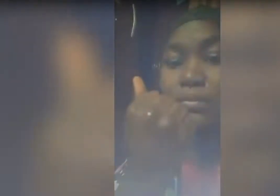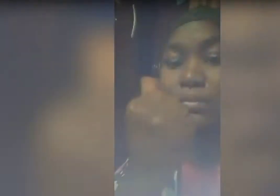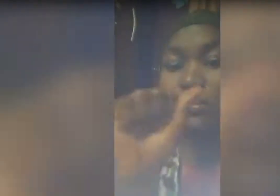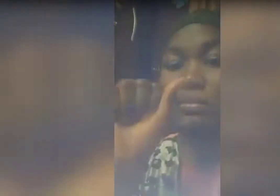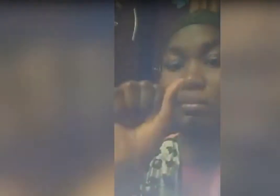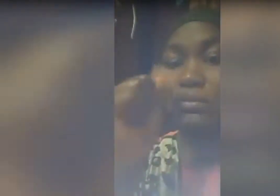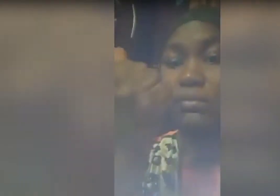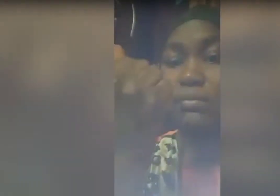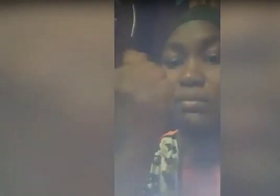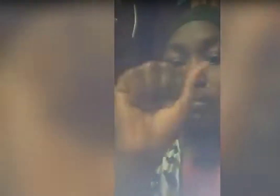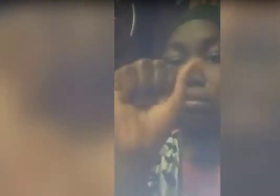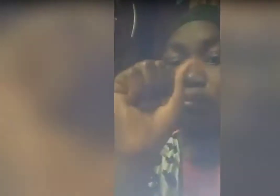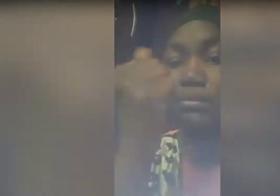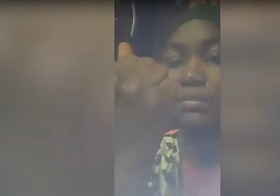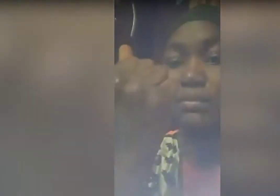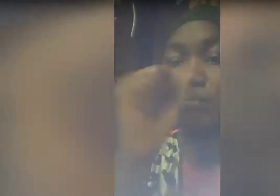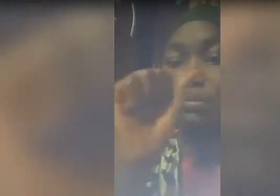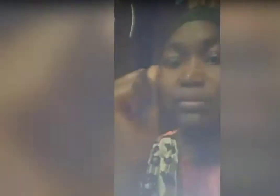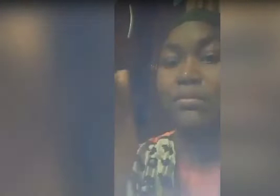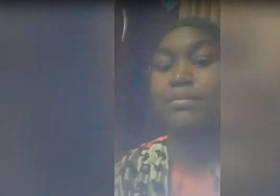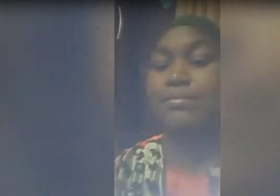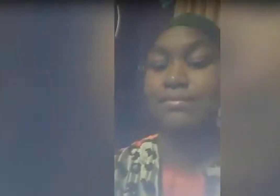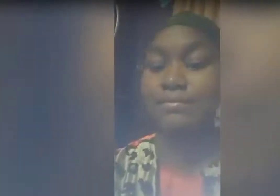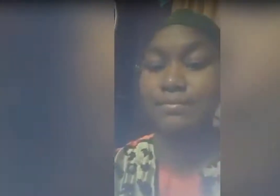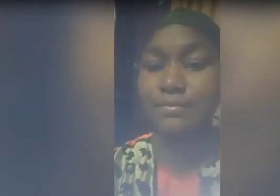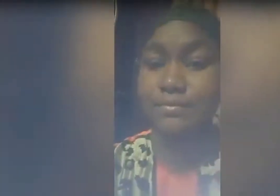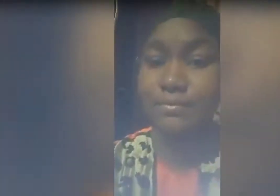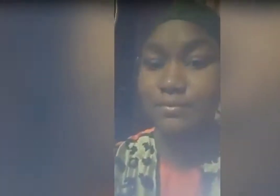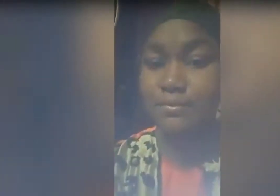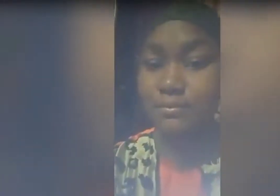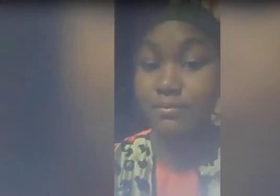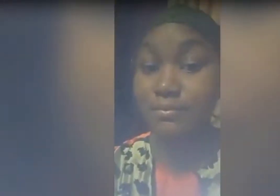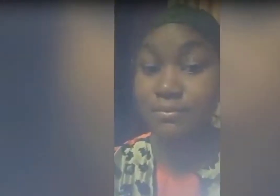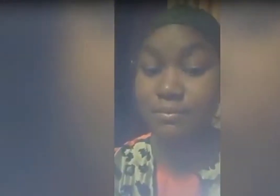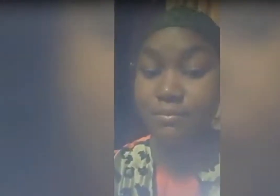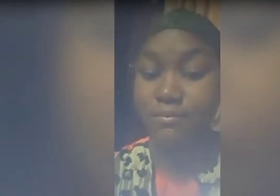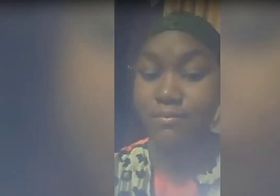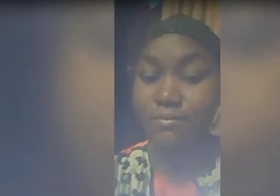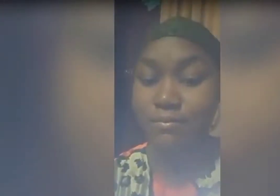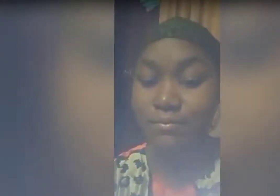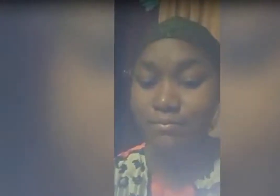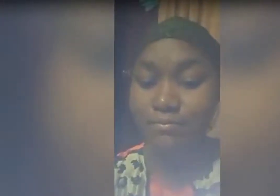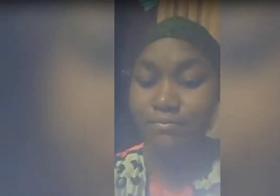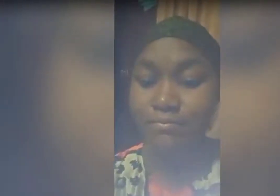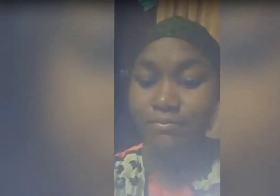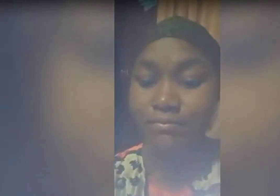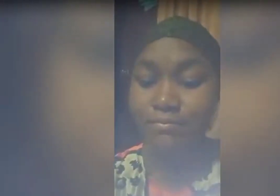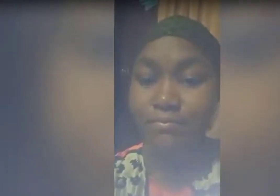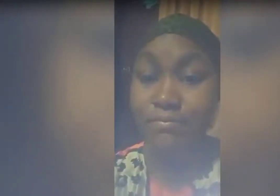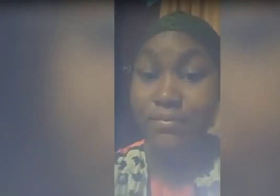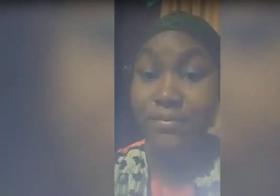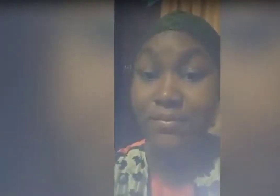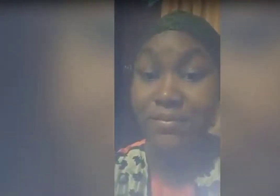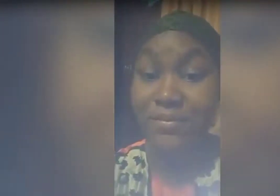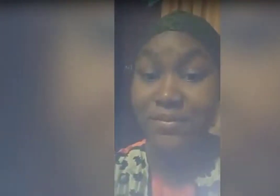Very good. Very good. Very good. I feel like being there and awarding you something.